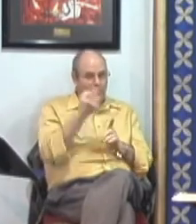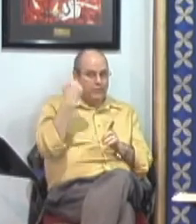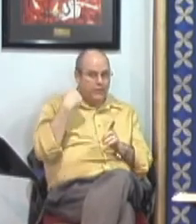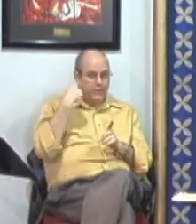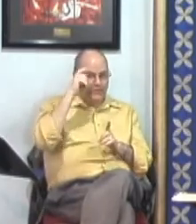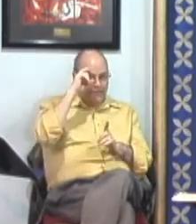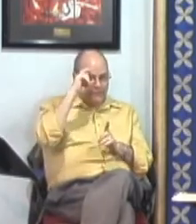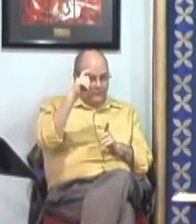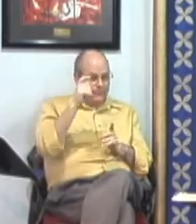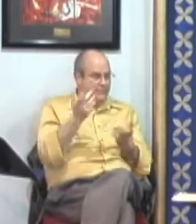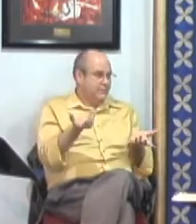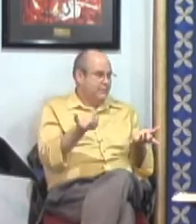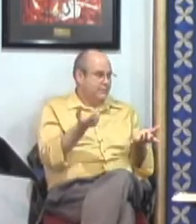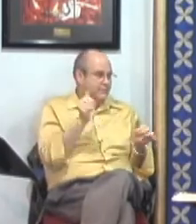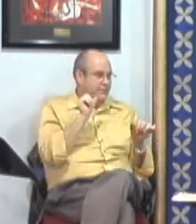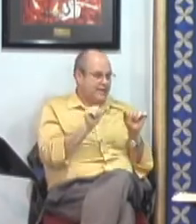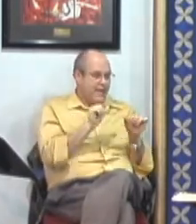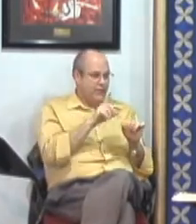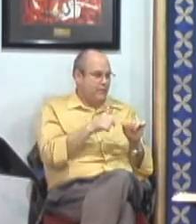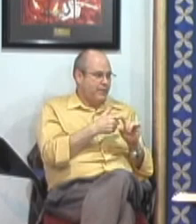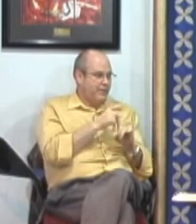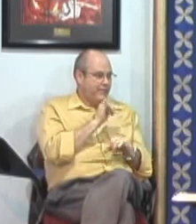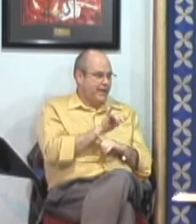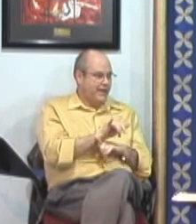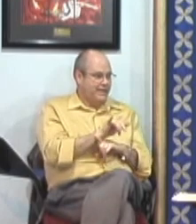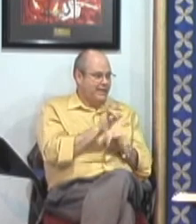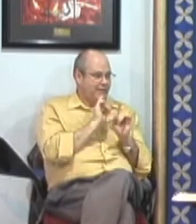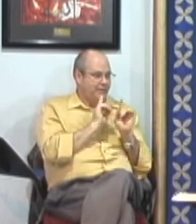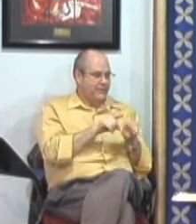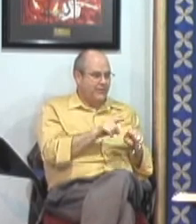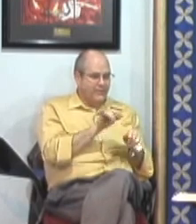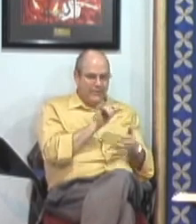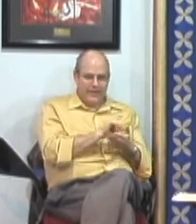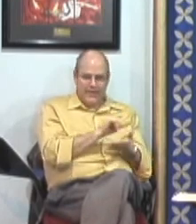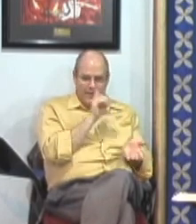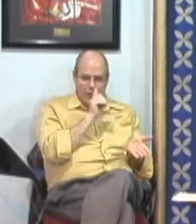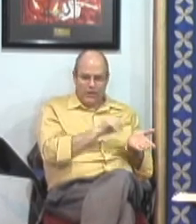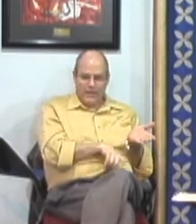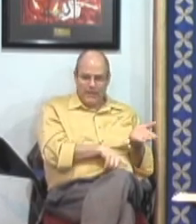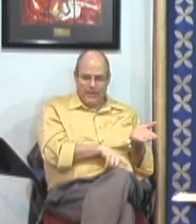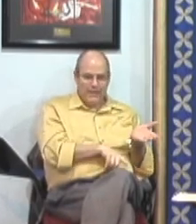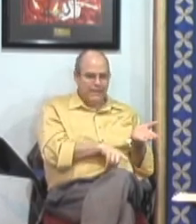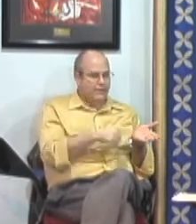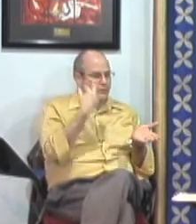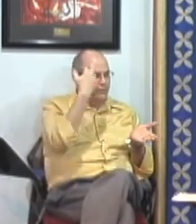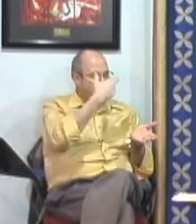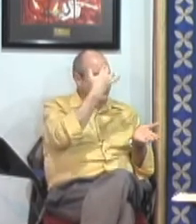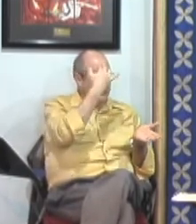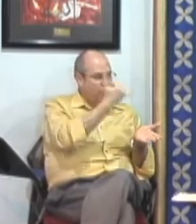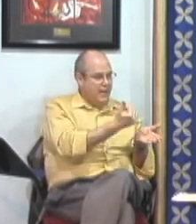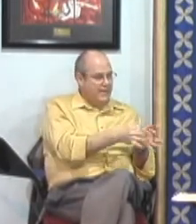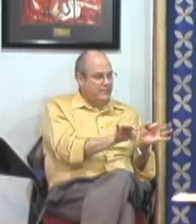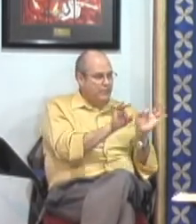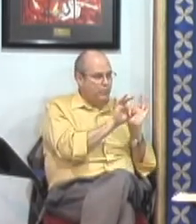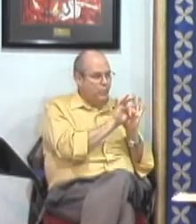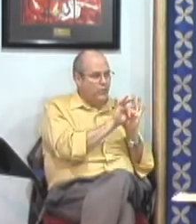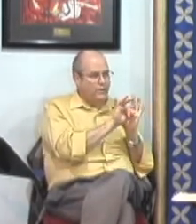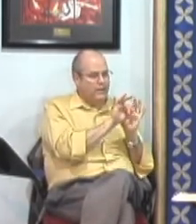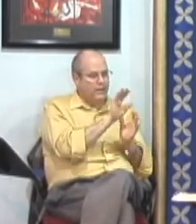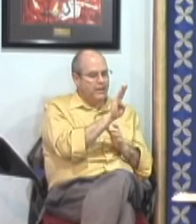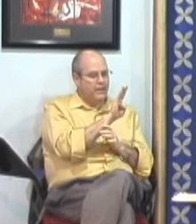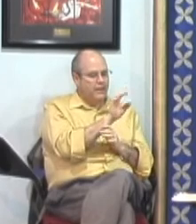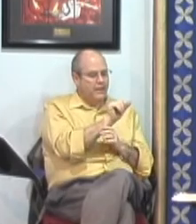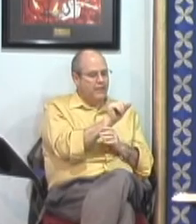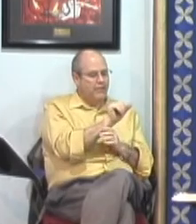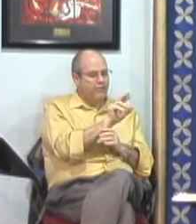there is doubt about that. So you can go to that website and look it up. And the reason this is important, why is the barley? What's this got to do